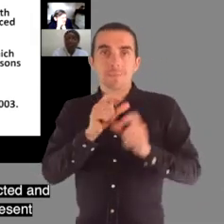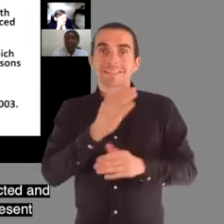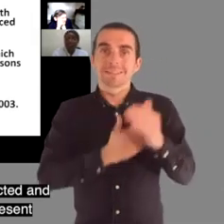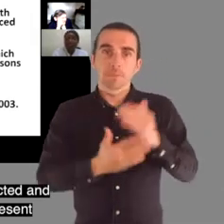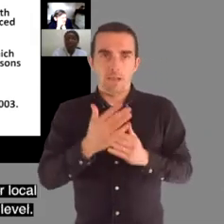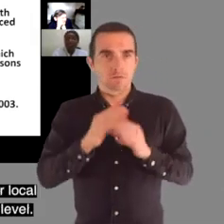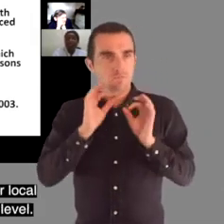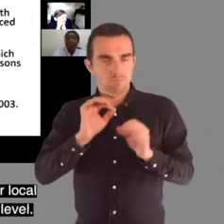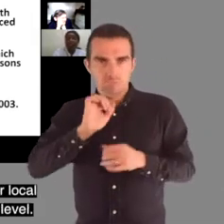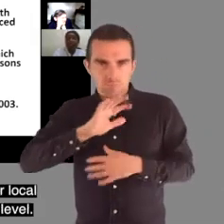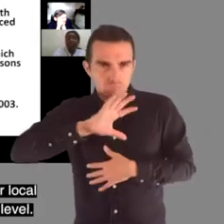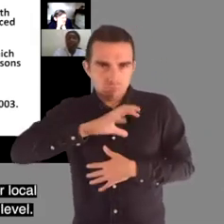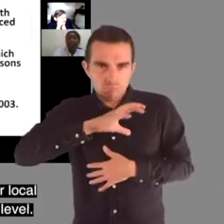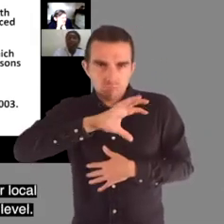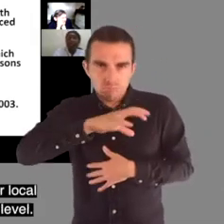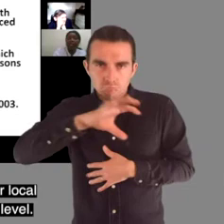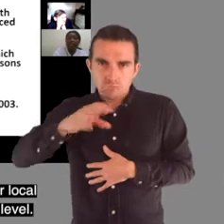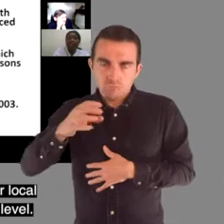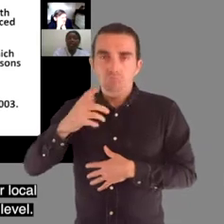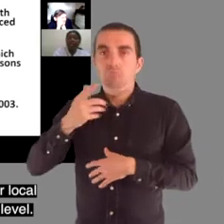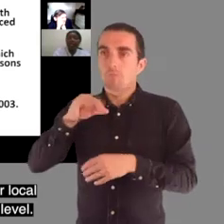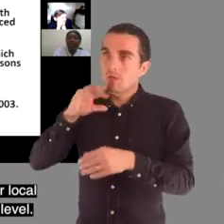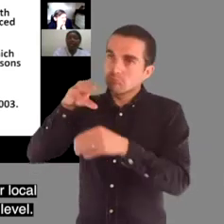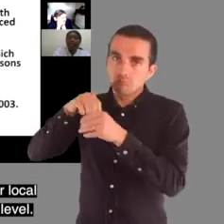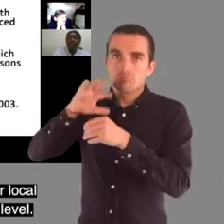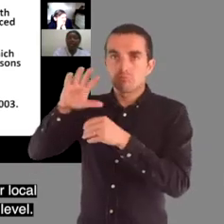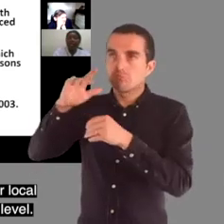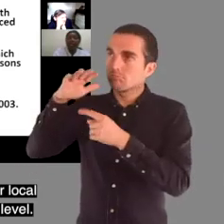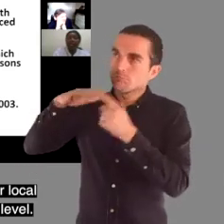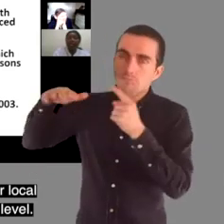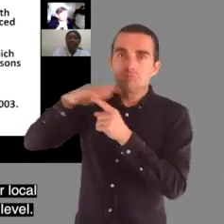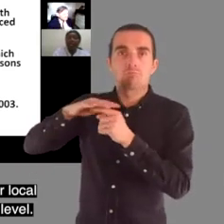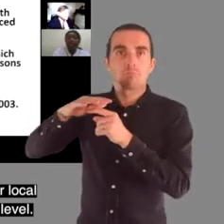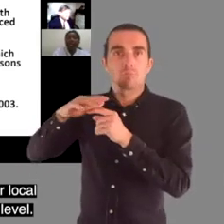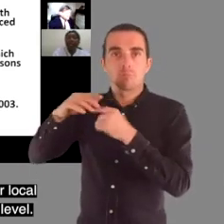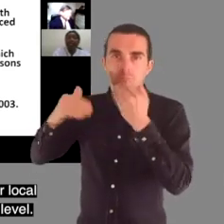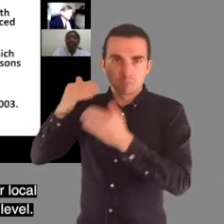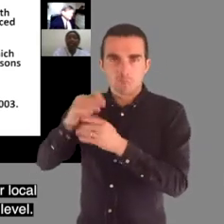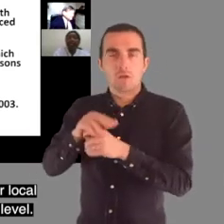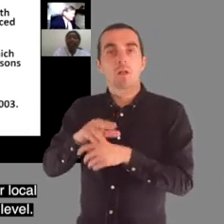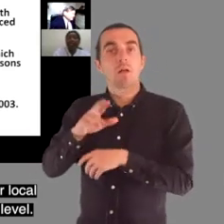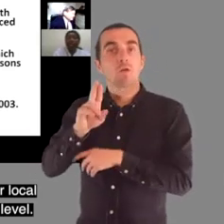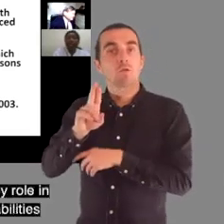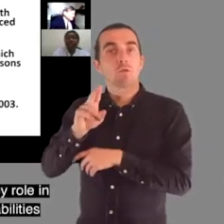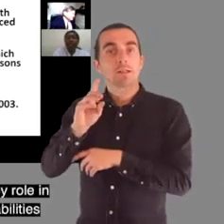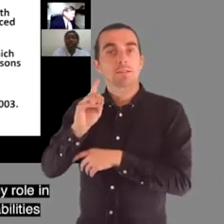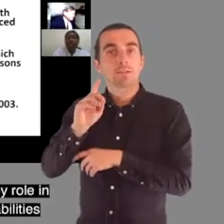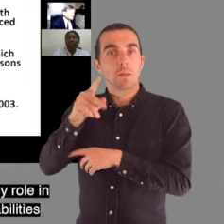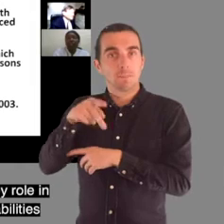nominated to represent persons with disabilities in the local counties and even at national